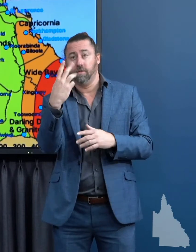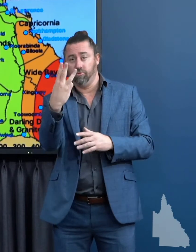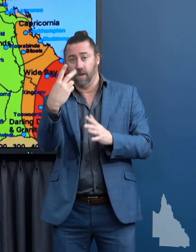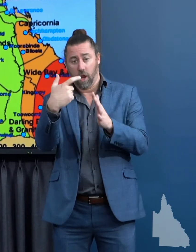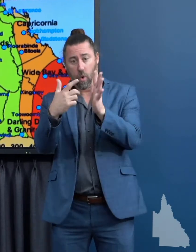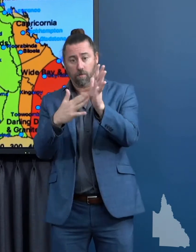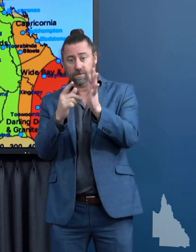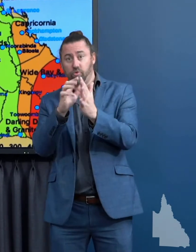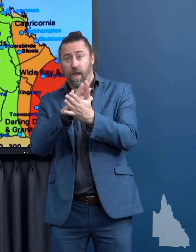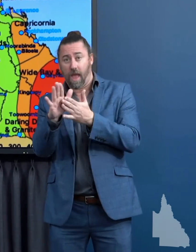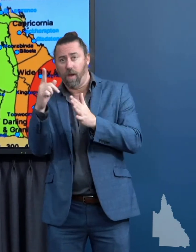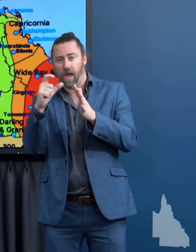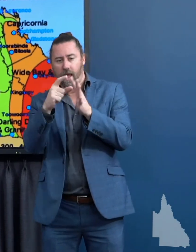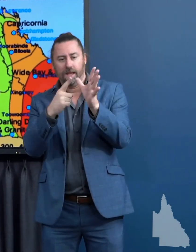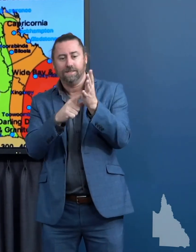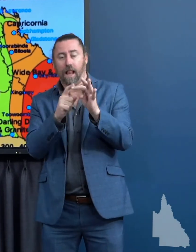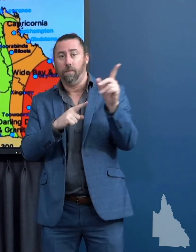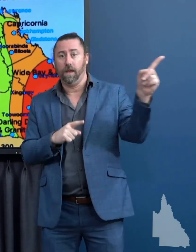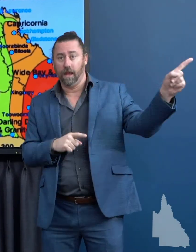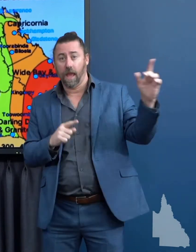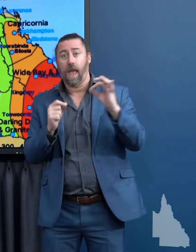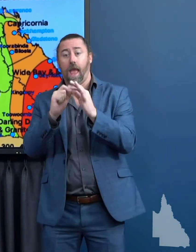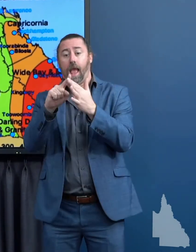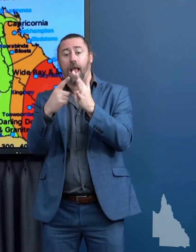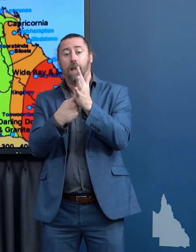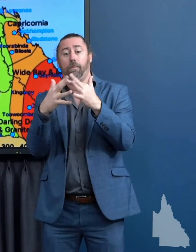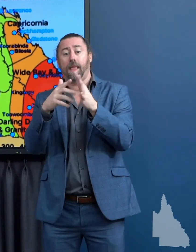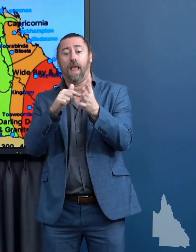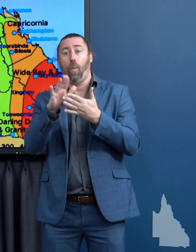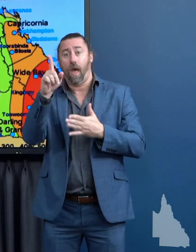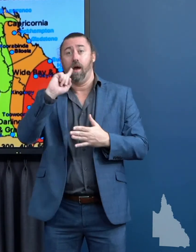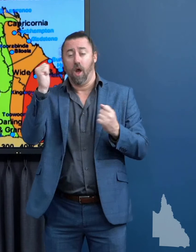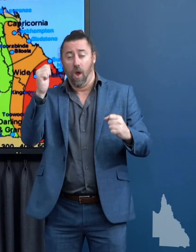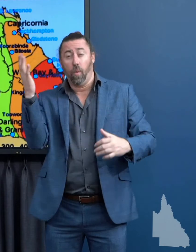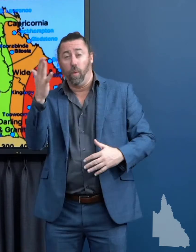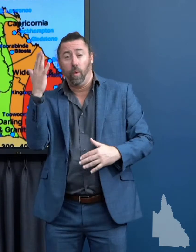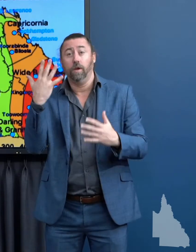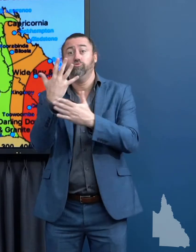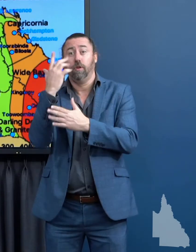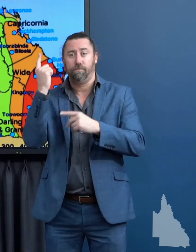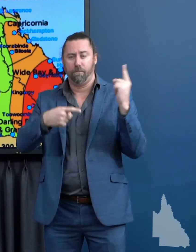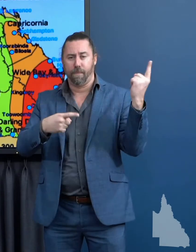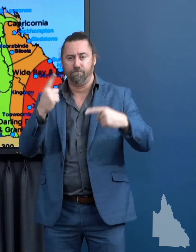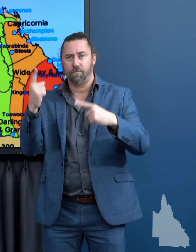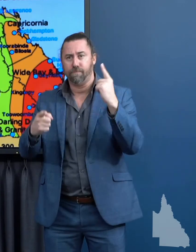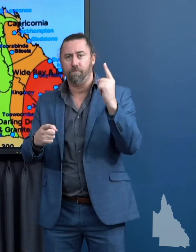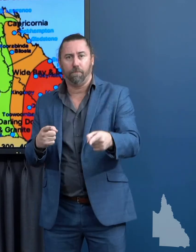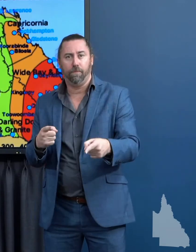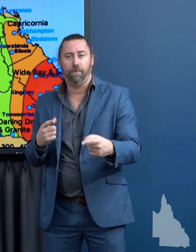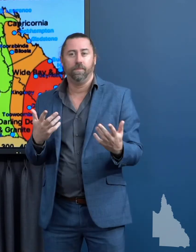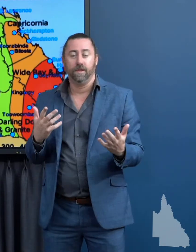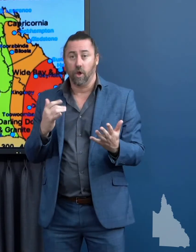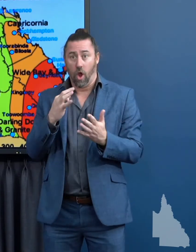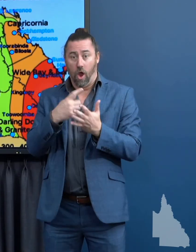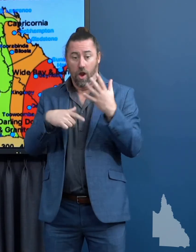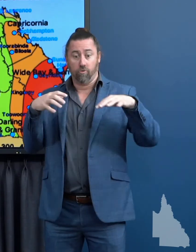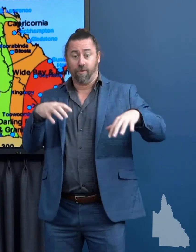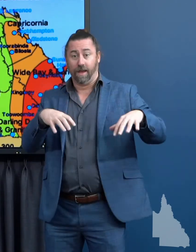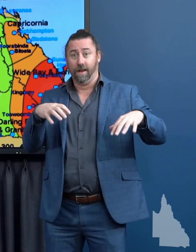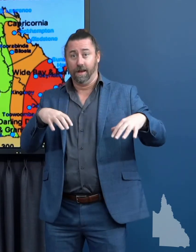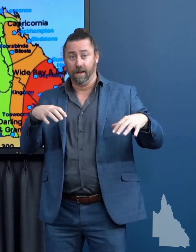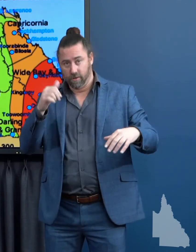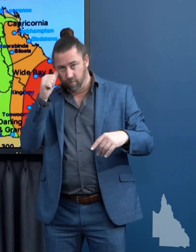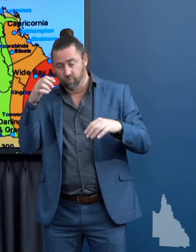Airport, and in Beerwah we've had reports of trees down across that area. So it's not just the rainfall today, even